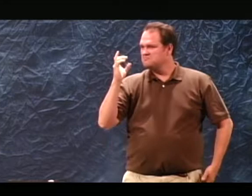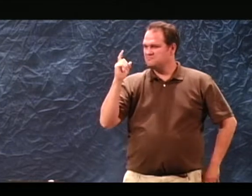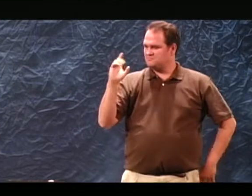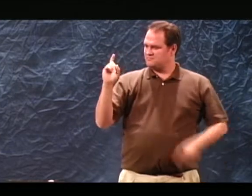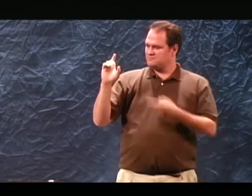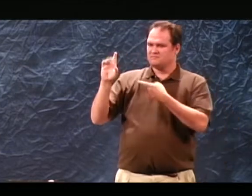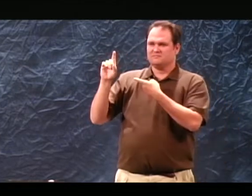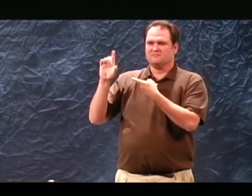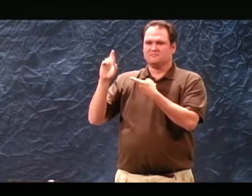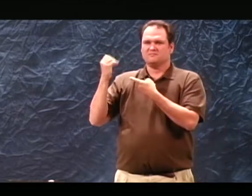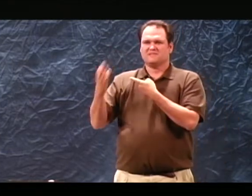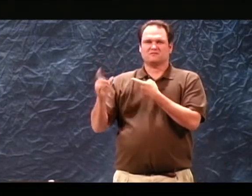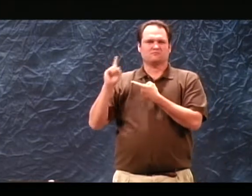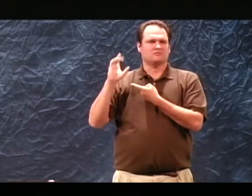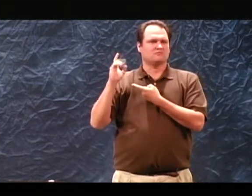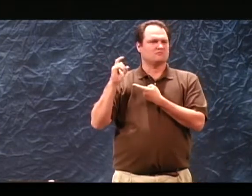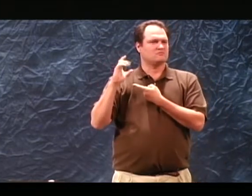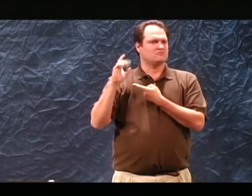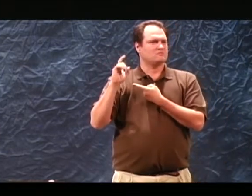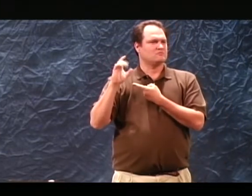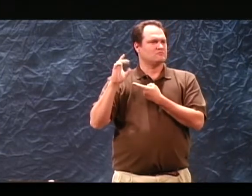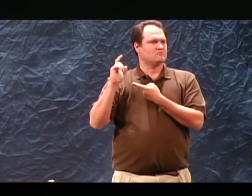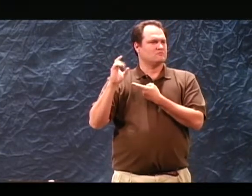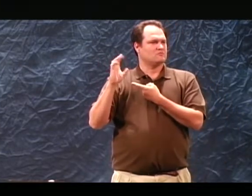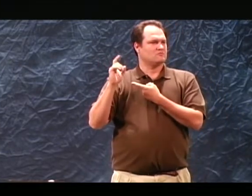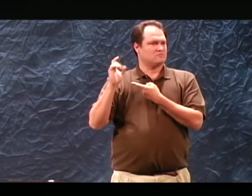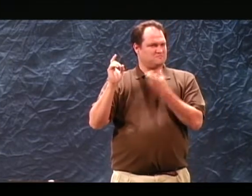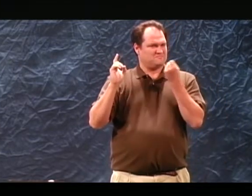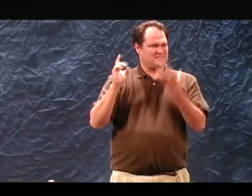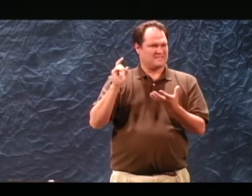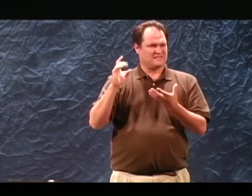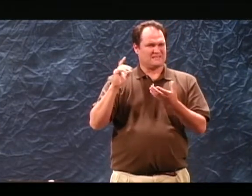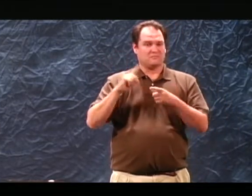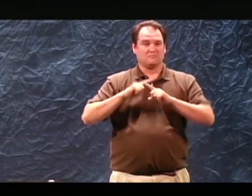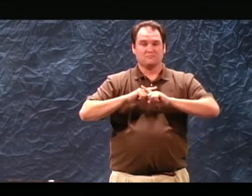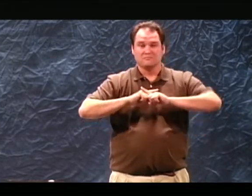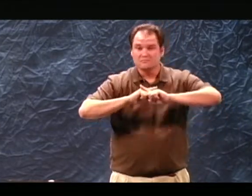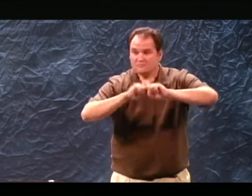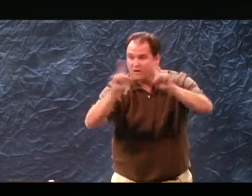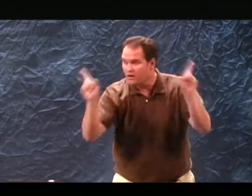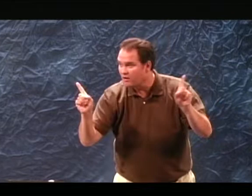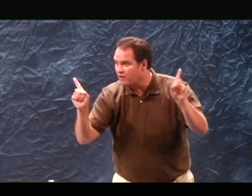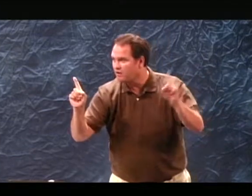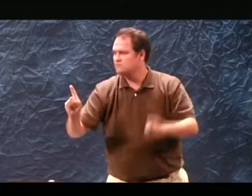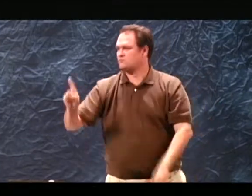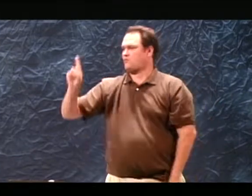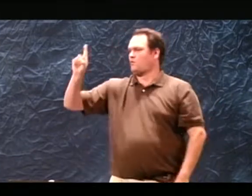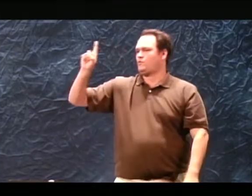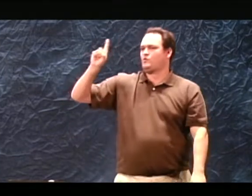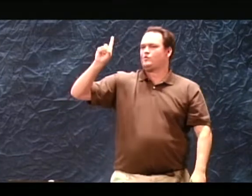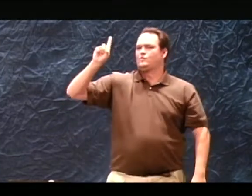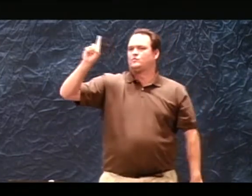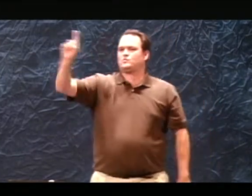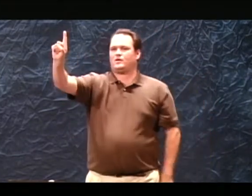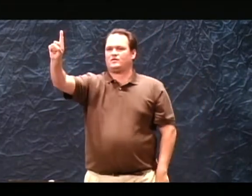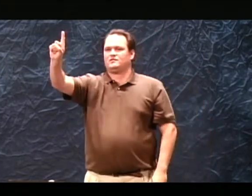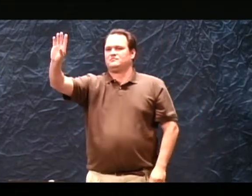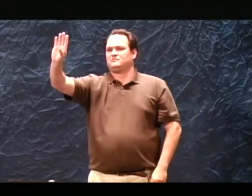think about how many people here have a hundred people here that is many members